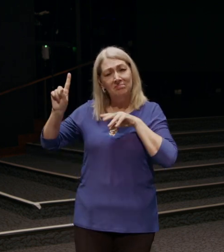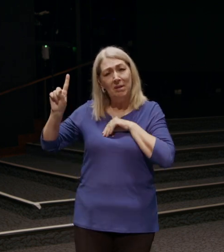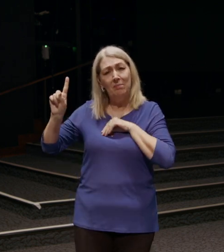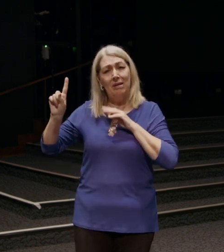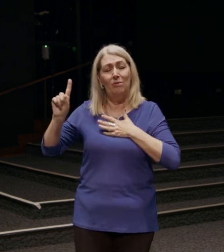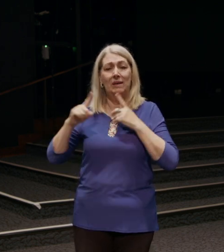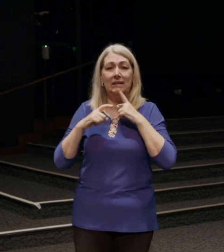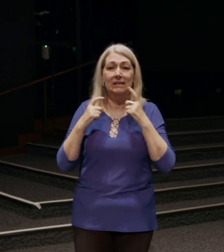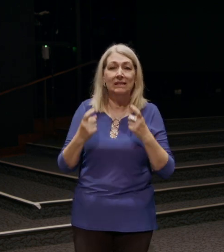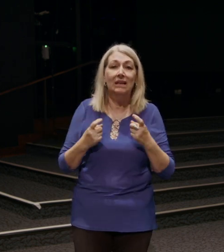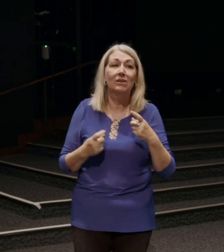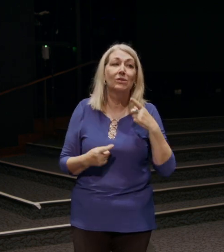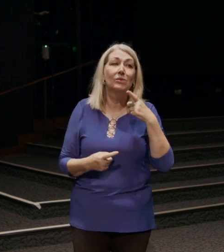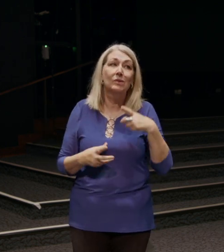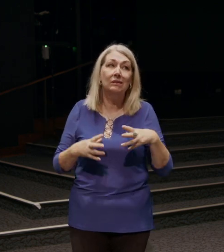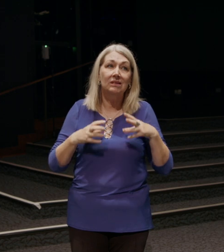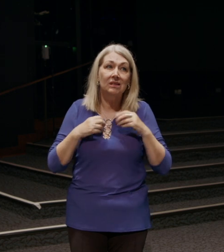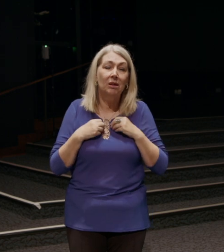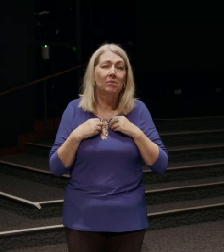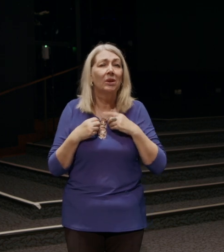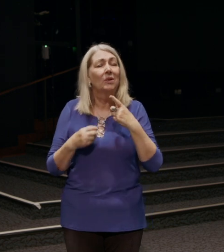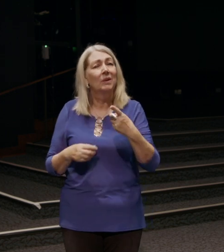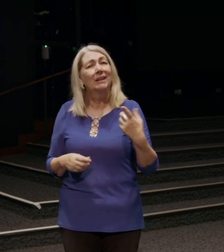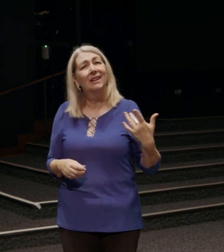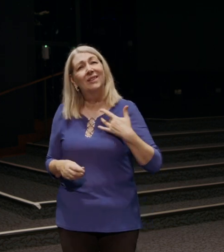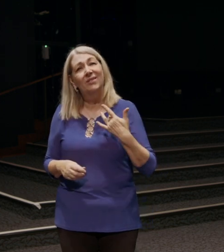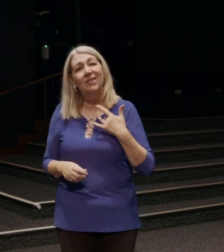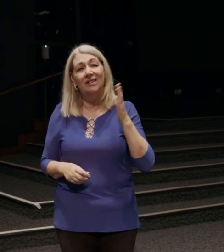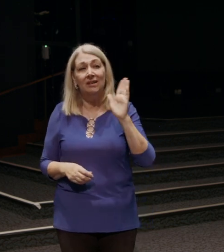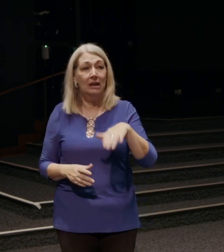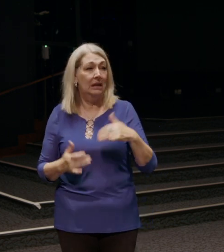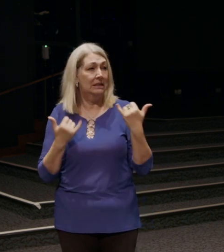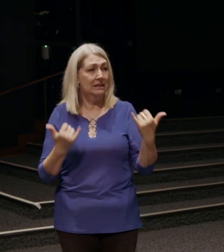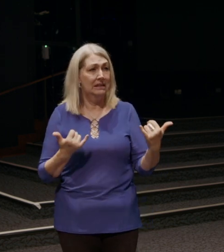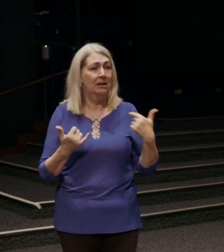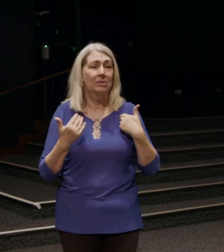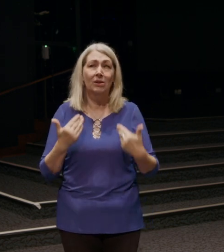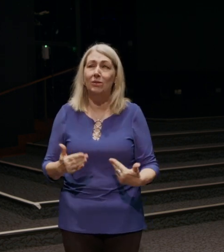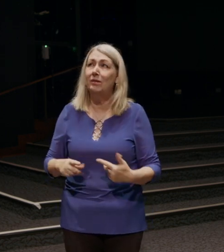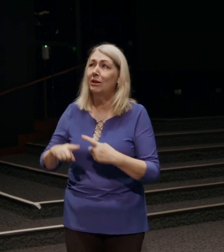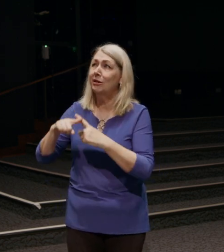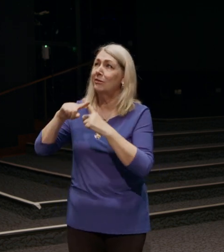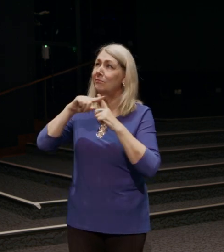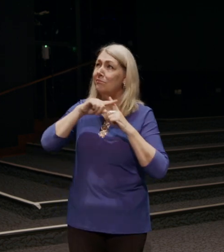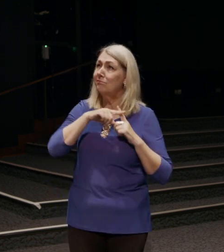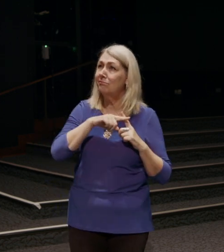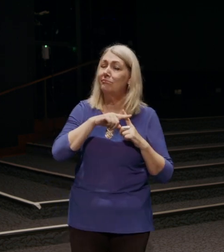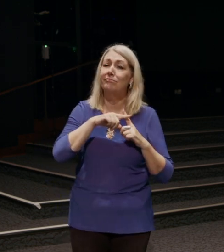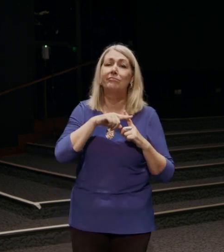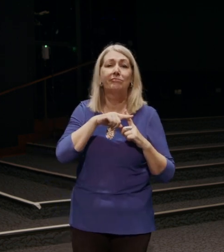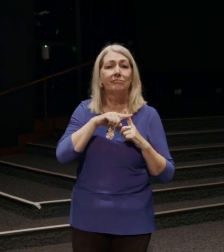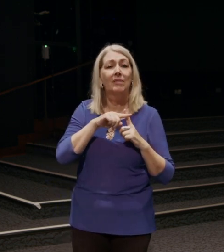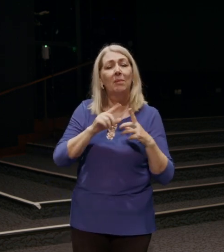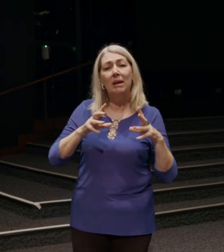you've come to terms, you feel like, hey, today I'm going to accept this grace.